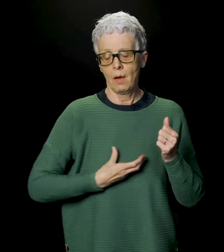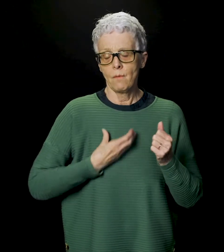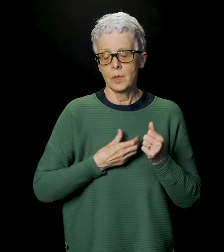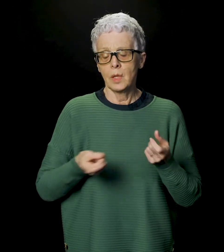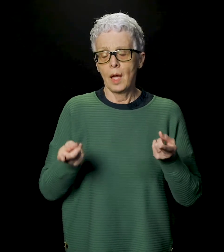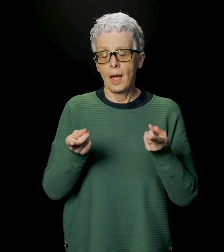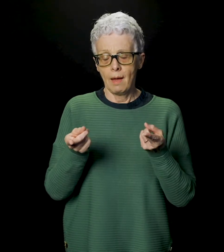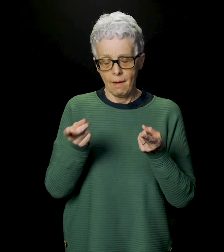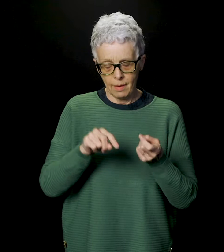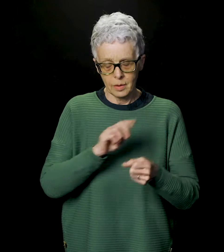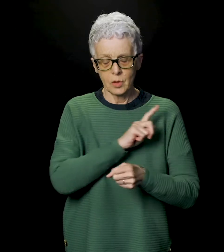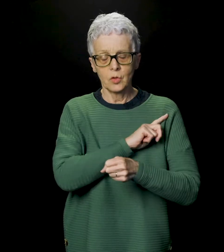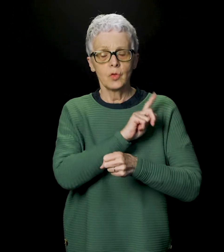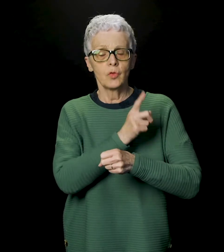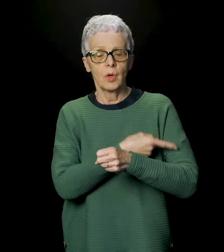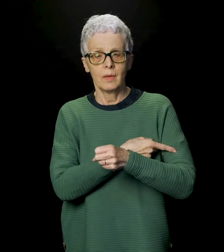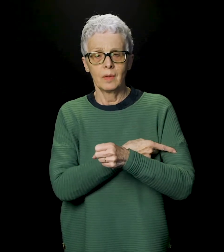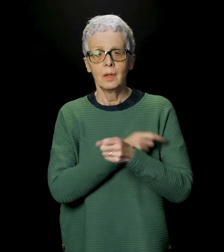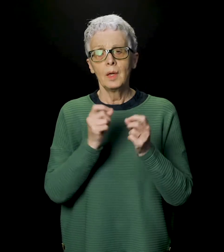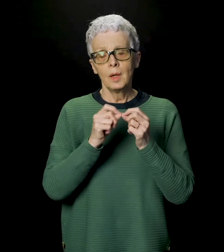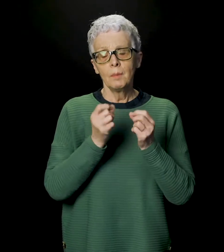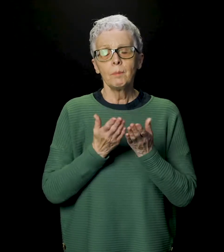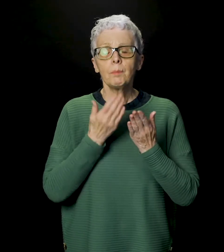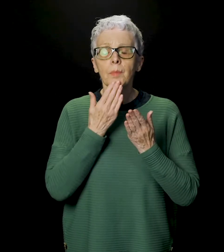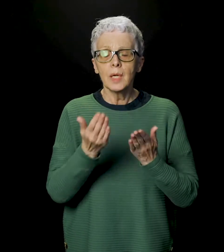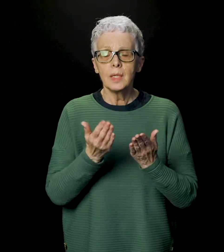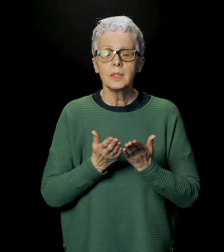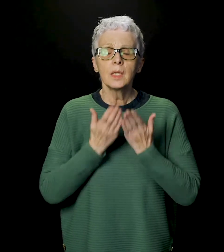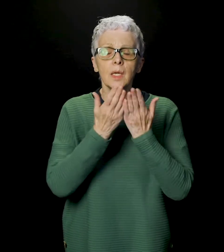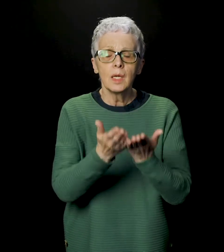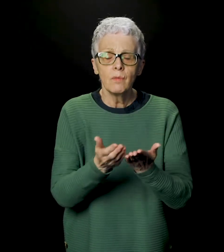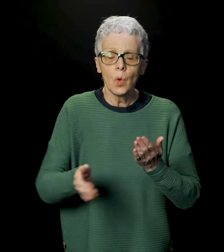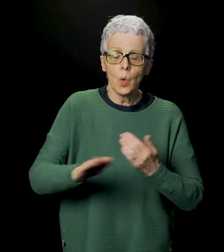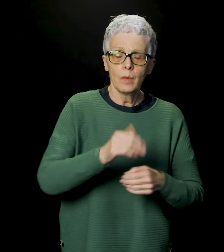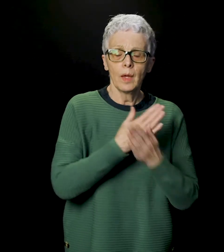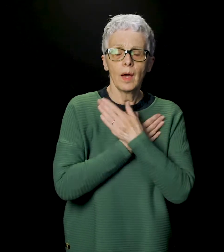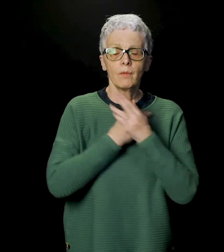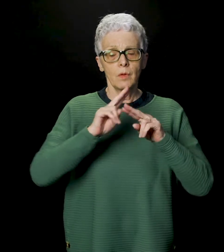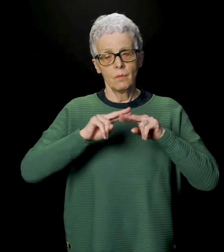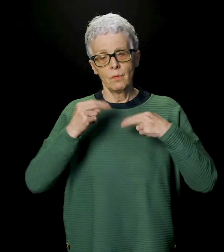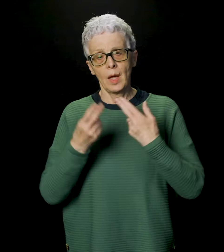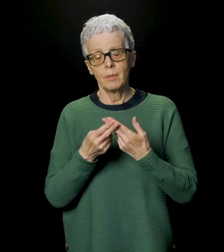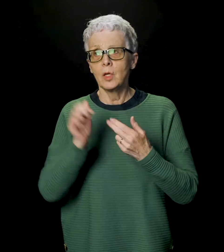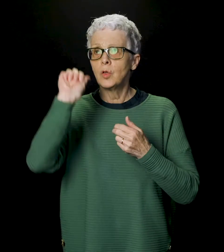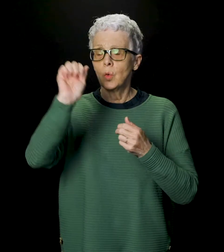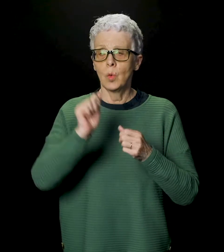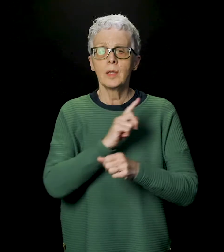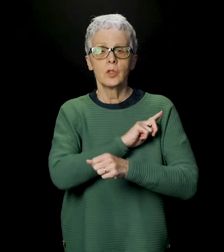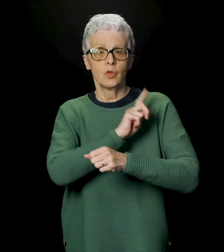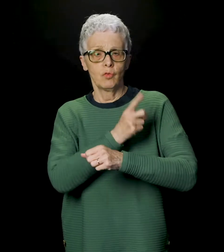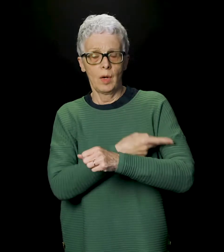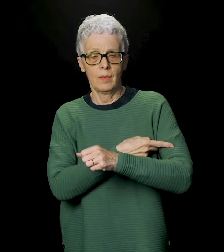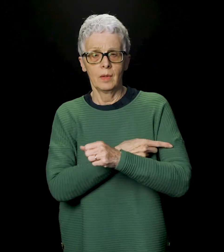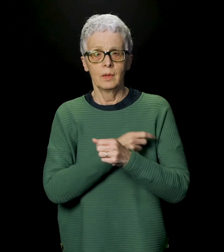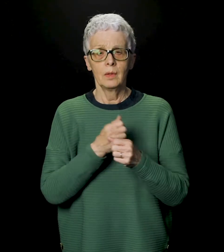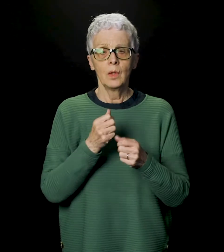strength. And we ask that you would be that for each of our loved family members. God,